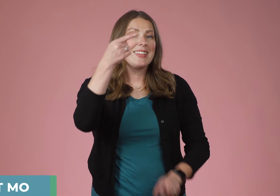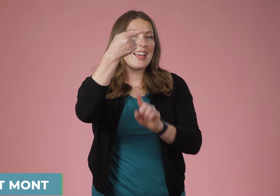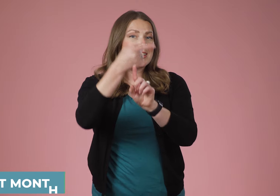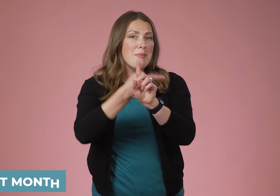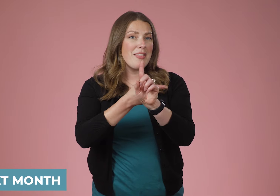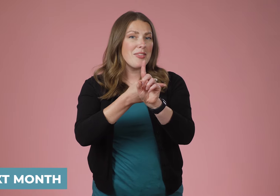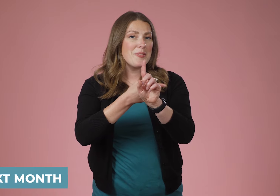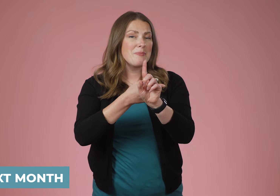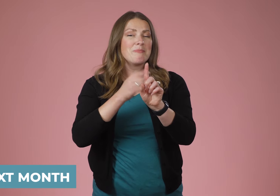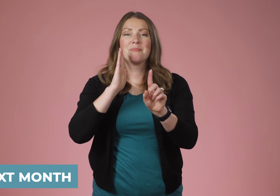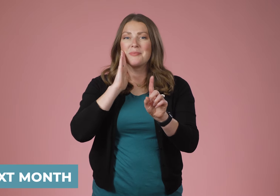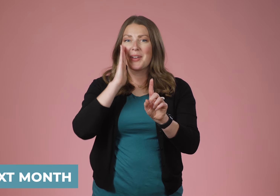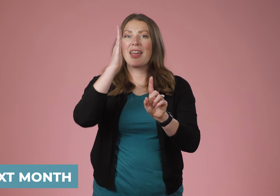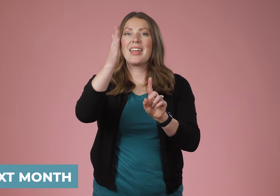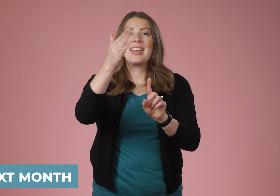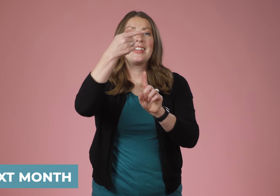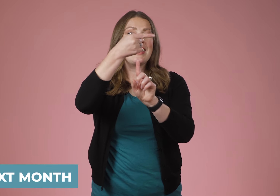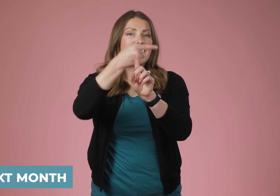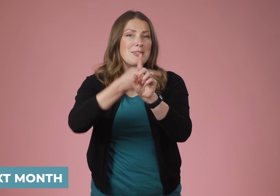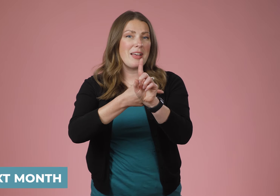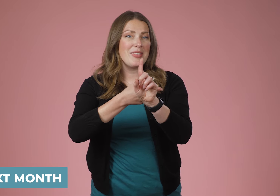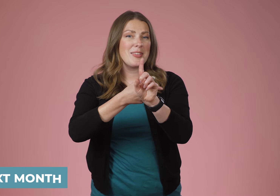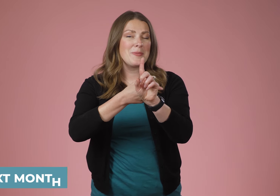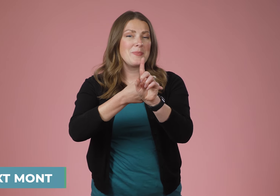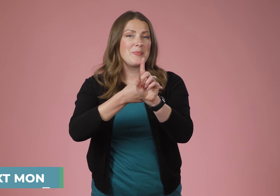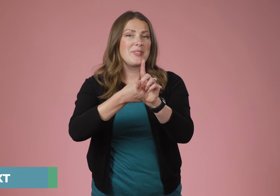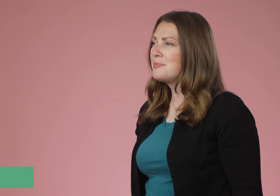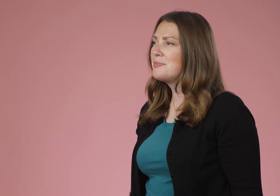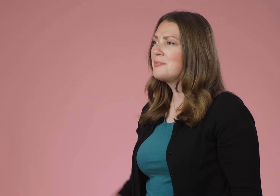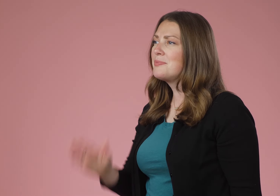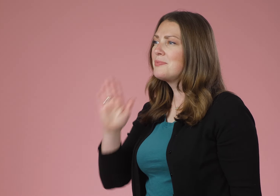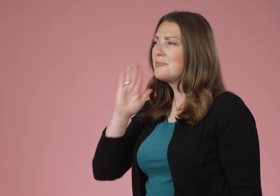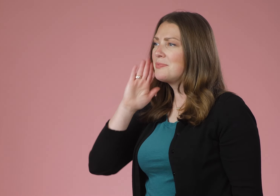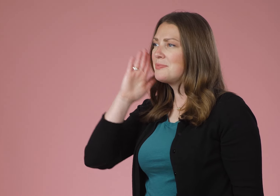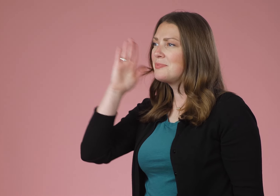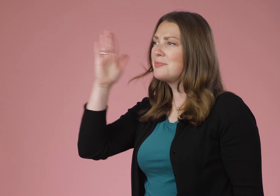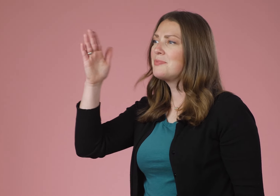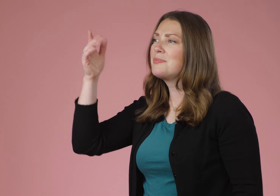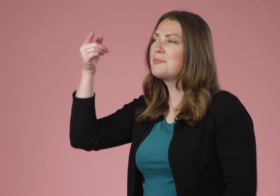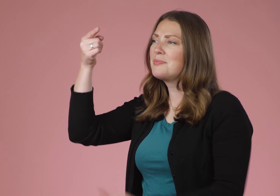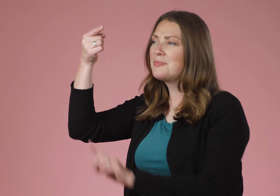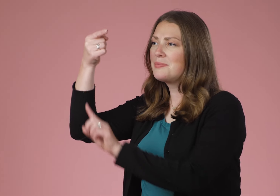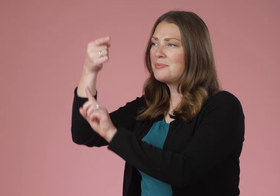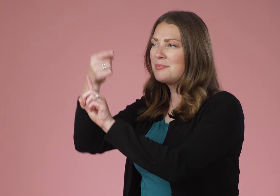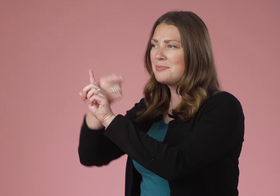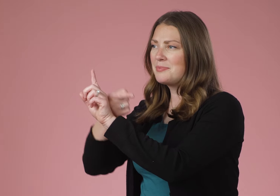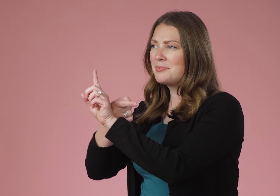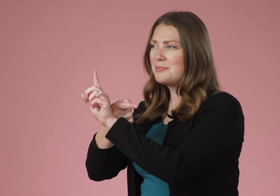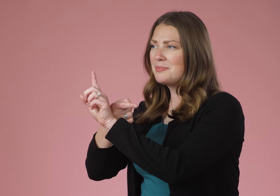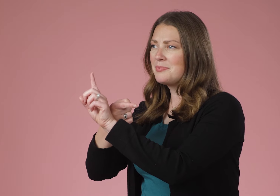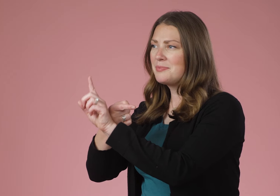Next month. Next month. It's the sign future with the sign